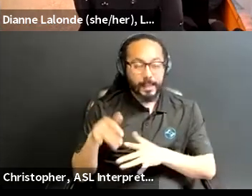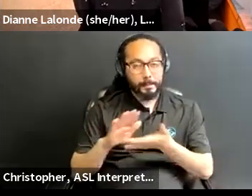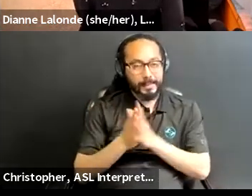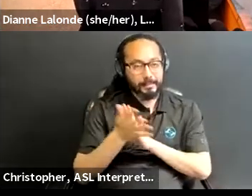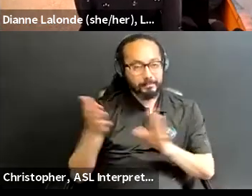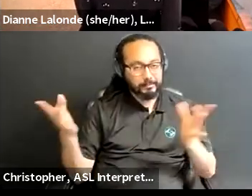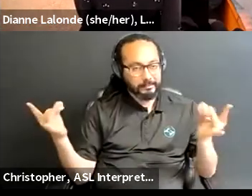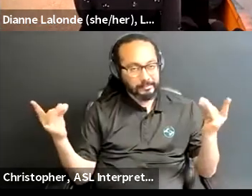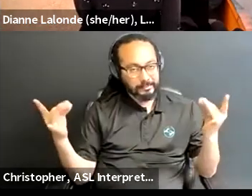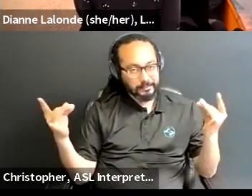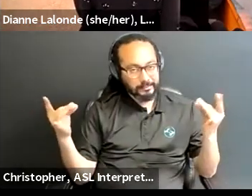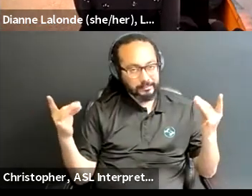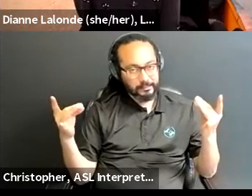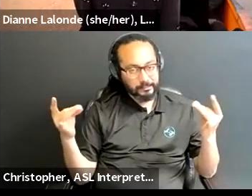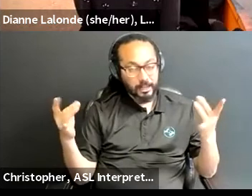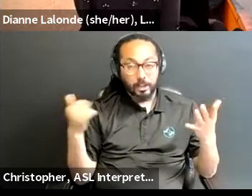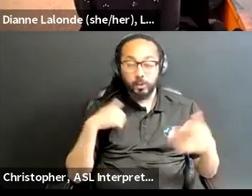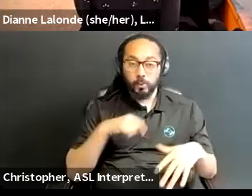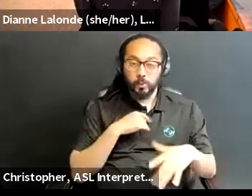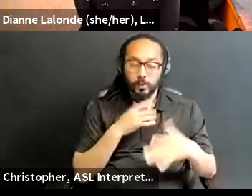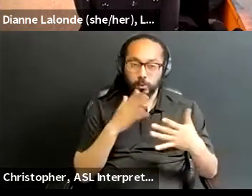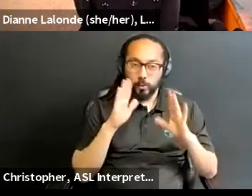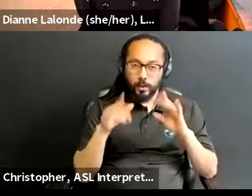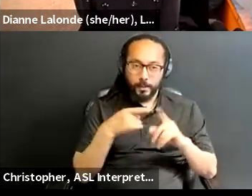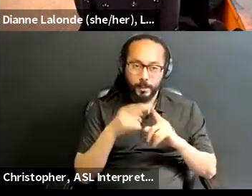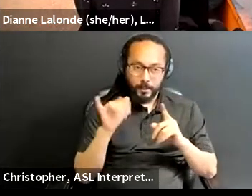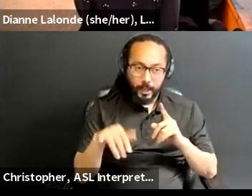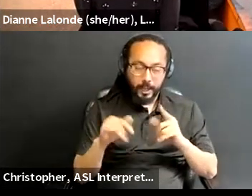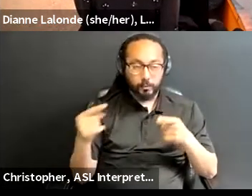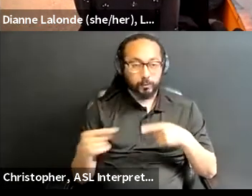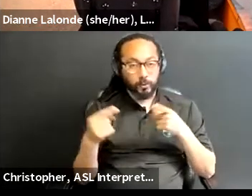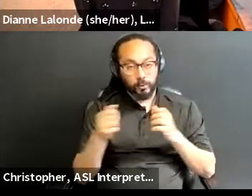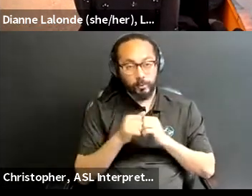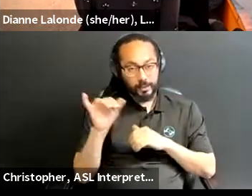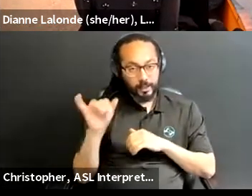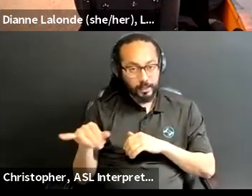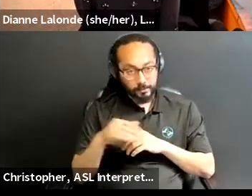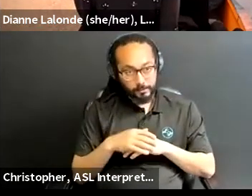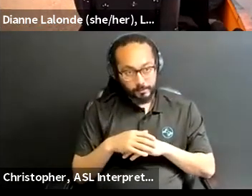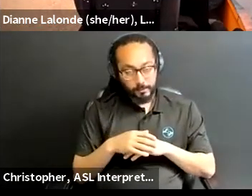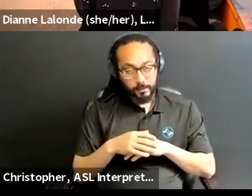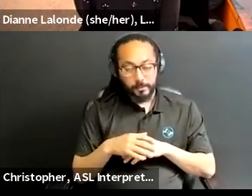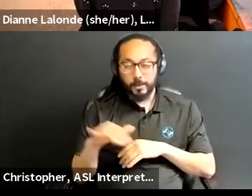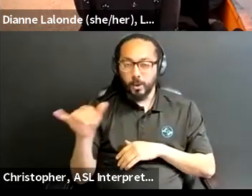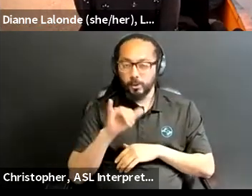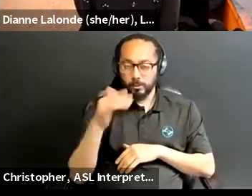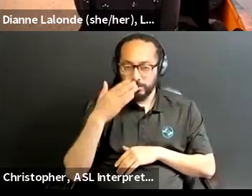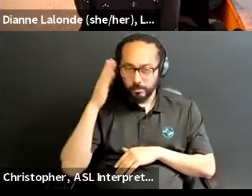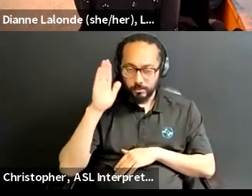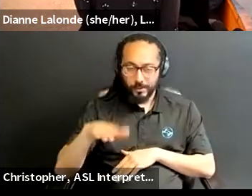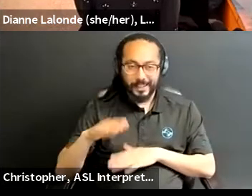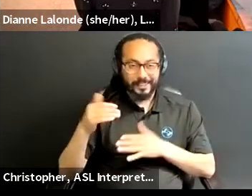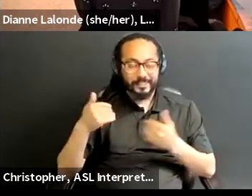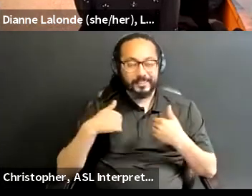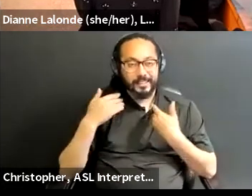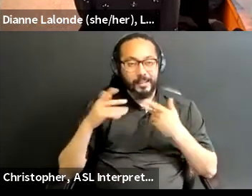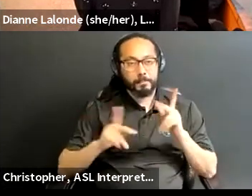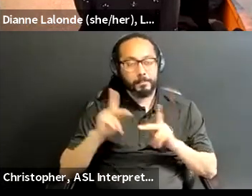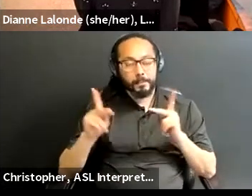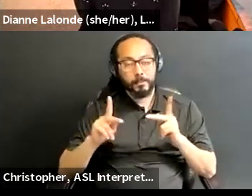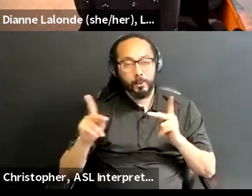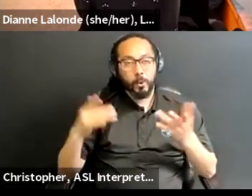area. And we worry about that and struggle with that. But we also know that these are young people that are coming forward on a